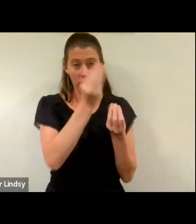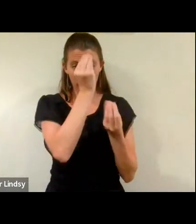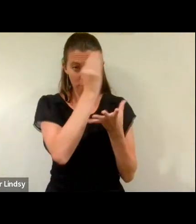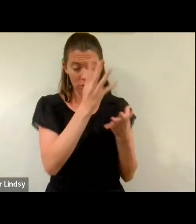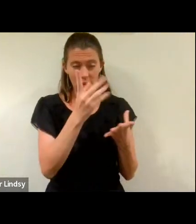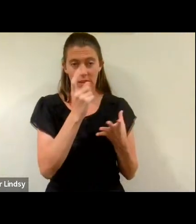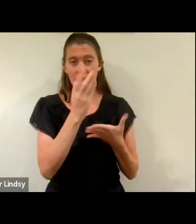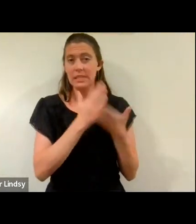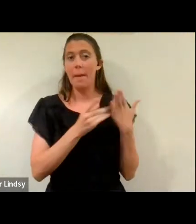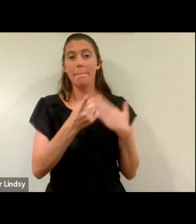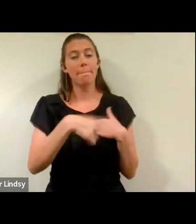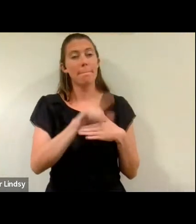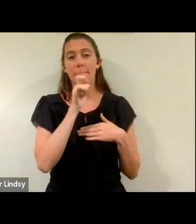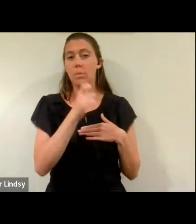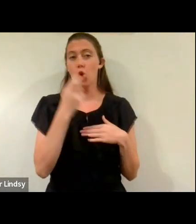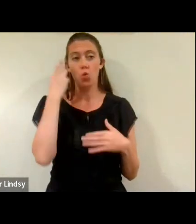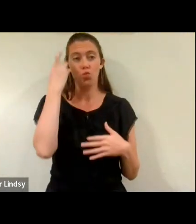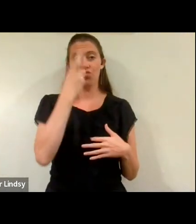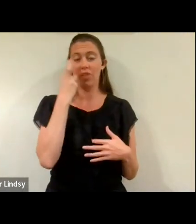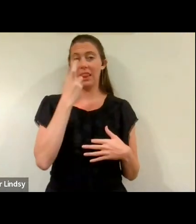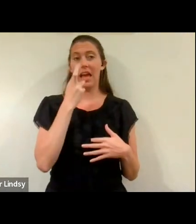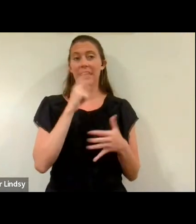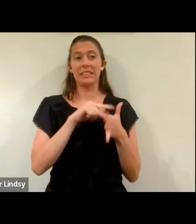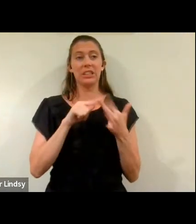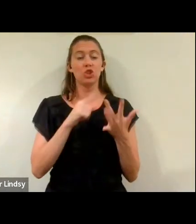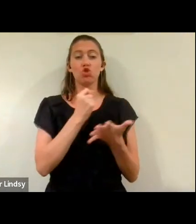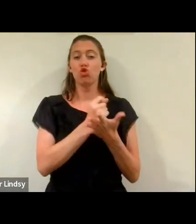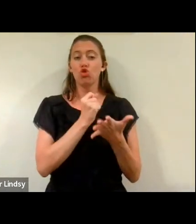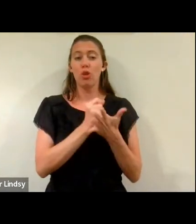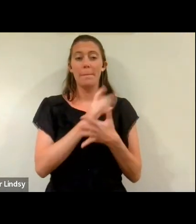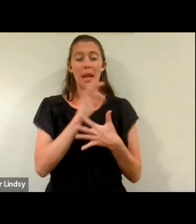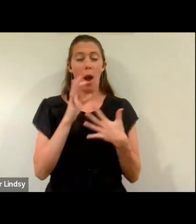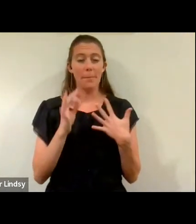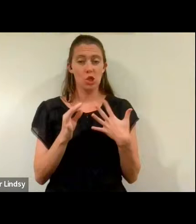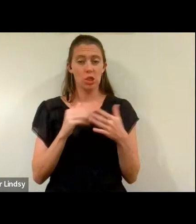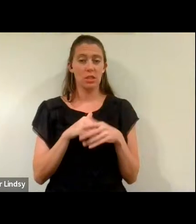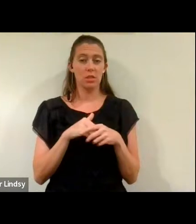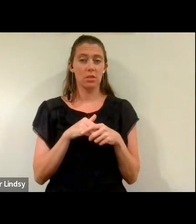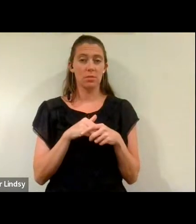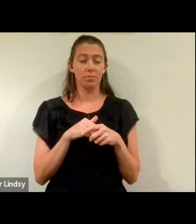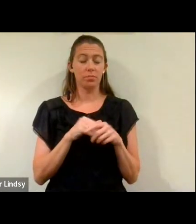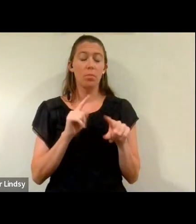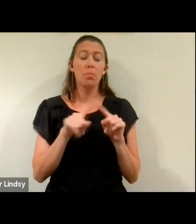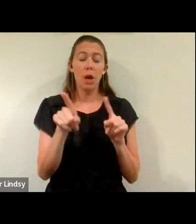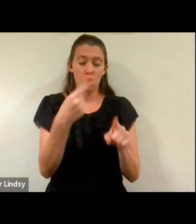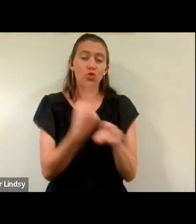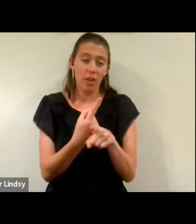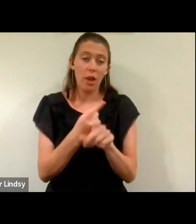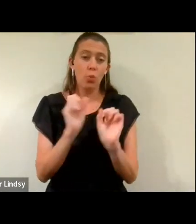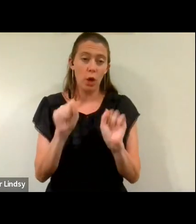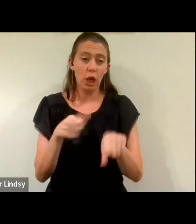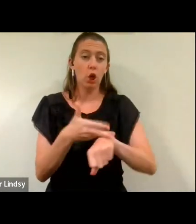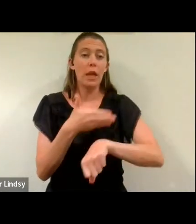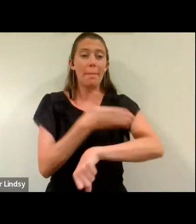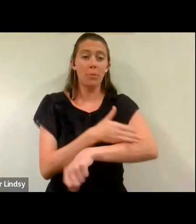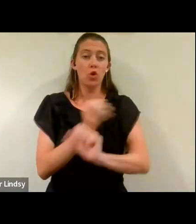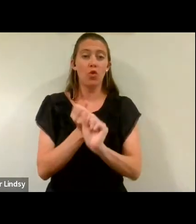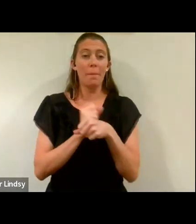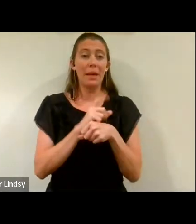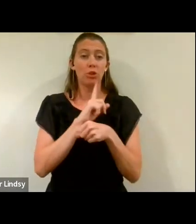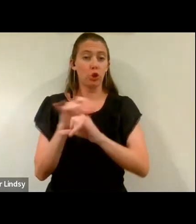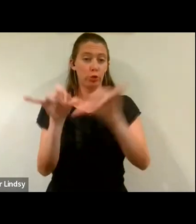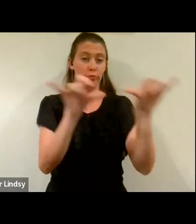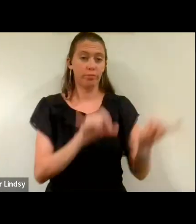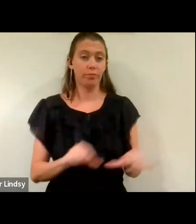health roundtables. But it's something we could work on to be more consistent. I think there's some other